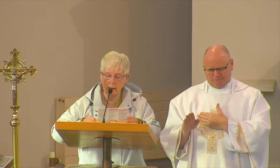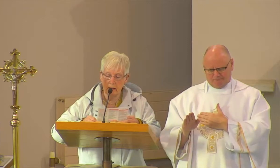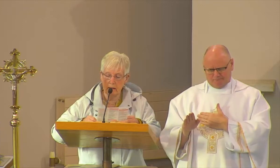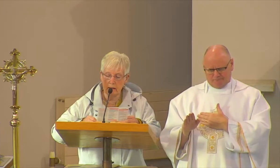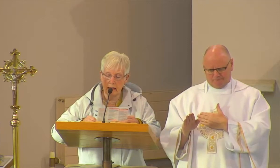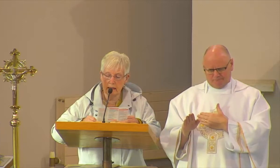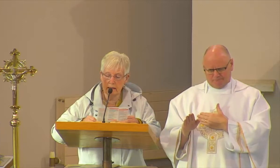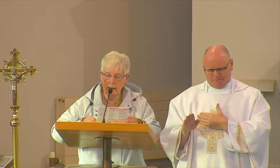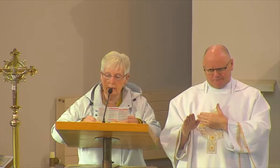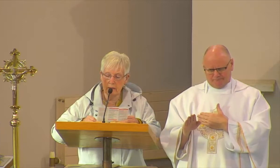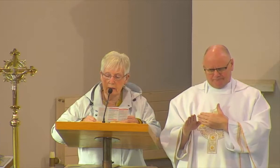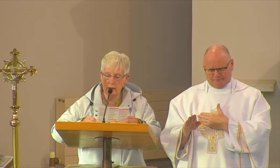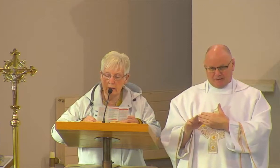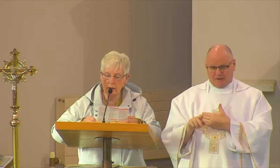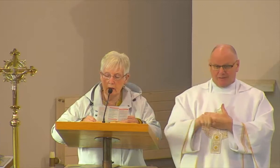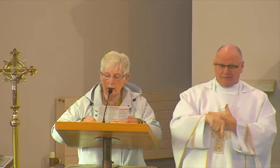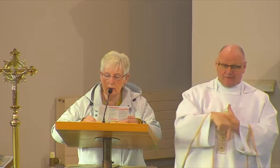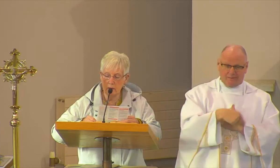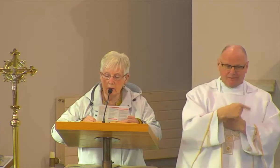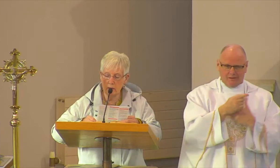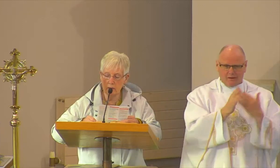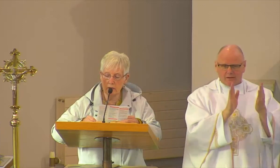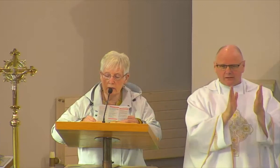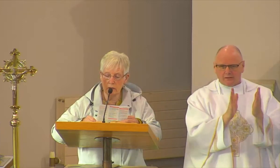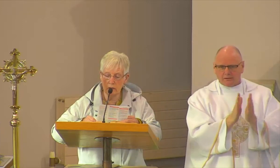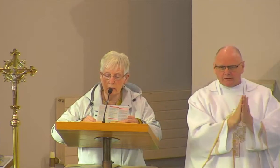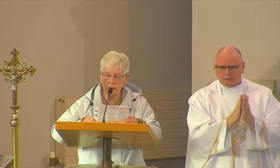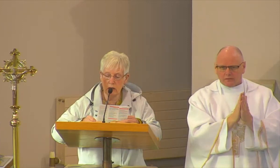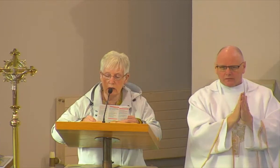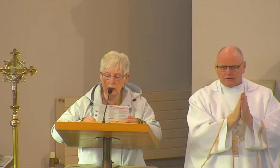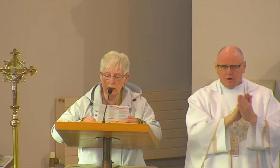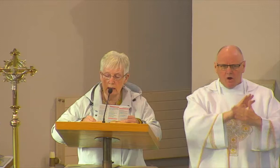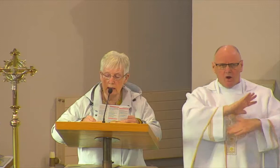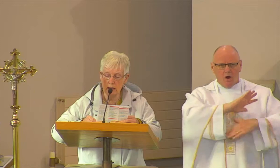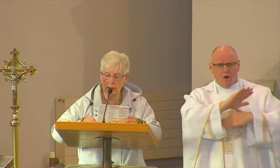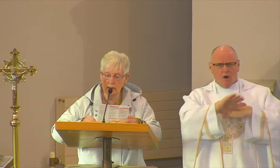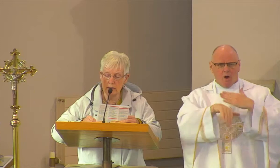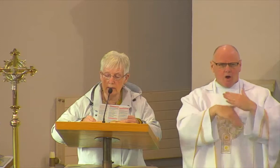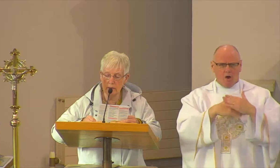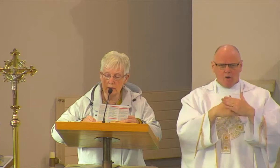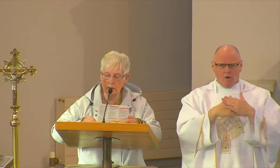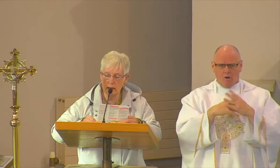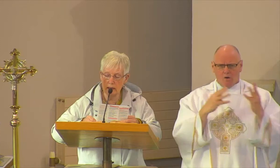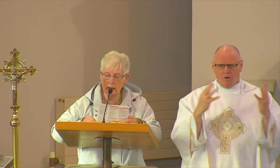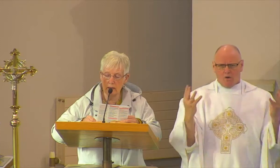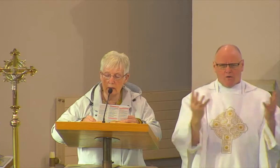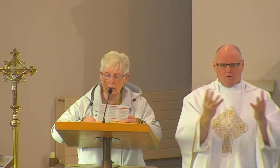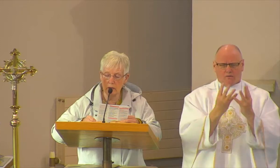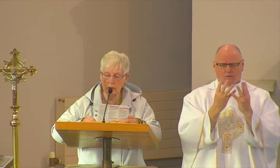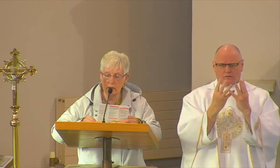The next Sabbath, almost the whole town assembled to hear the word of